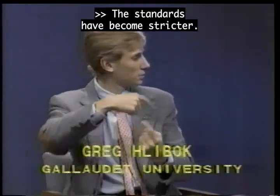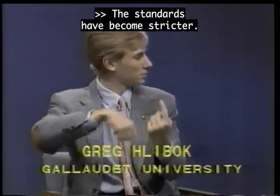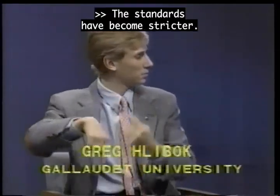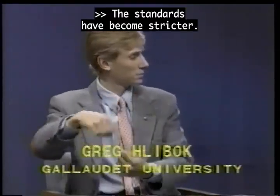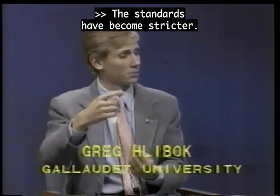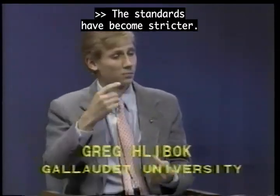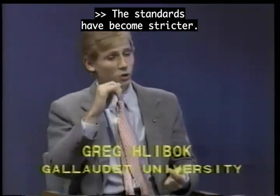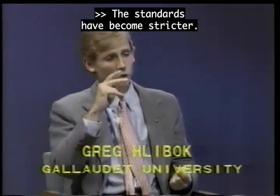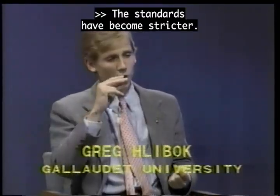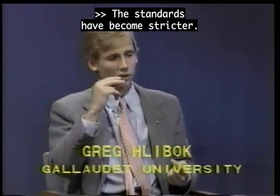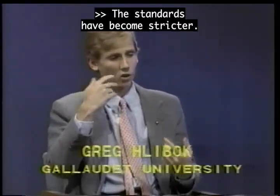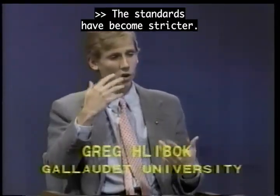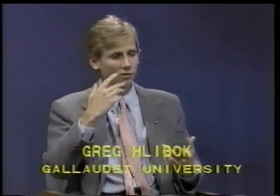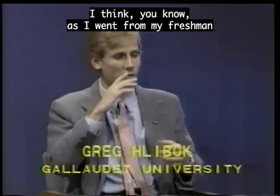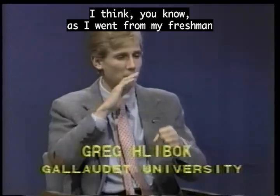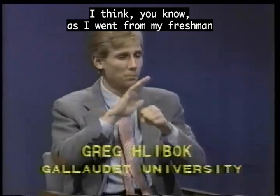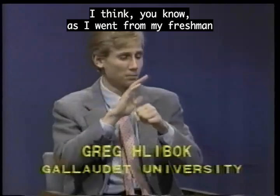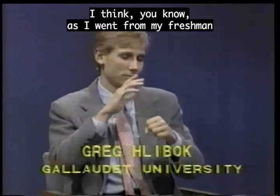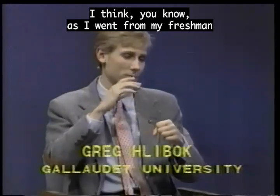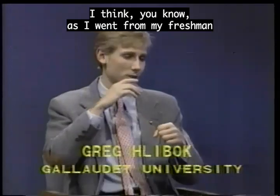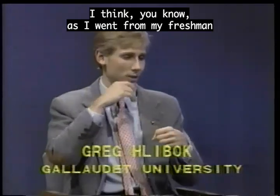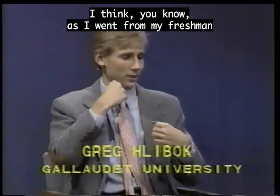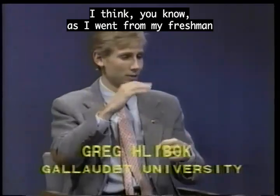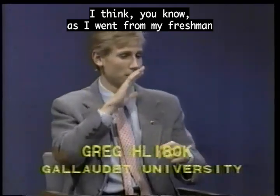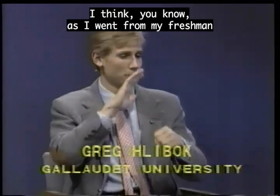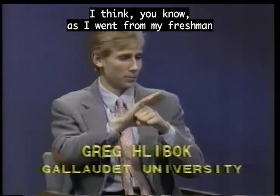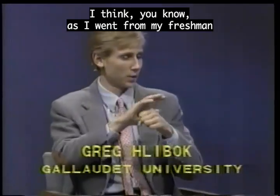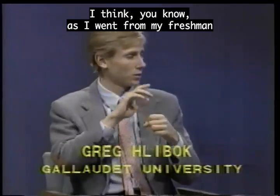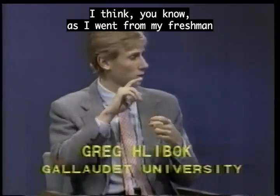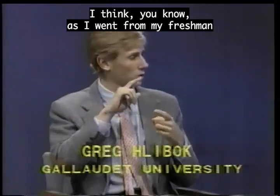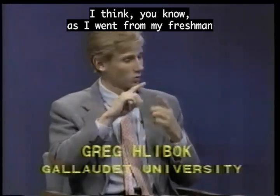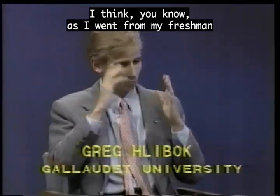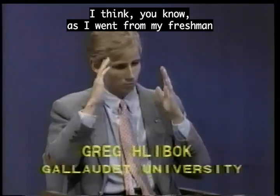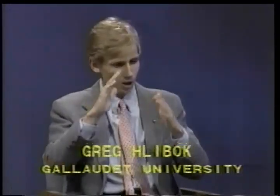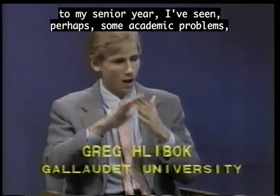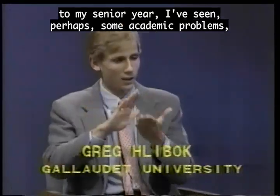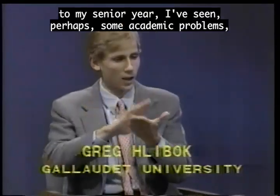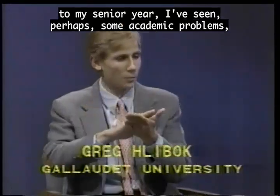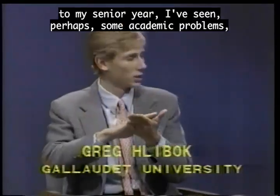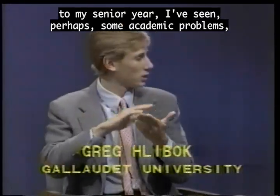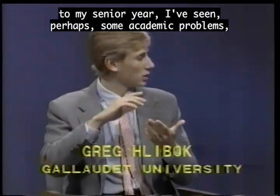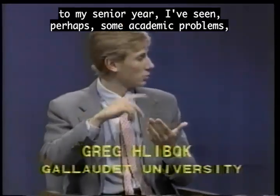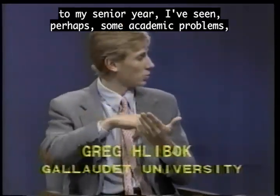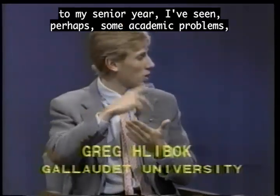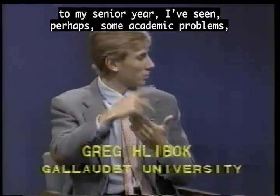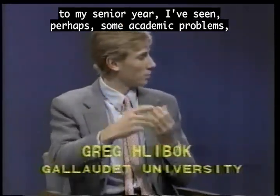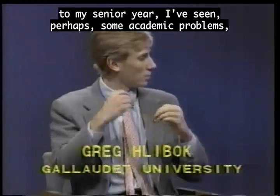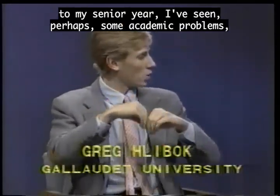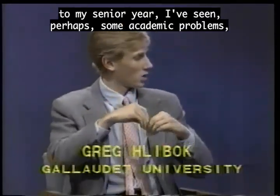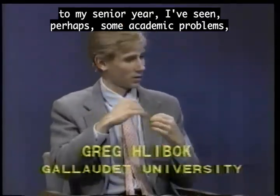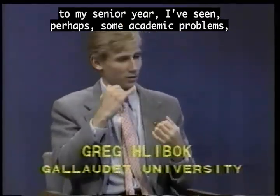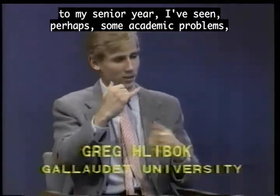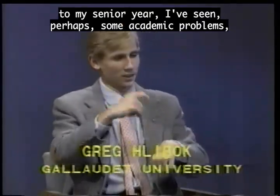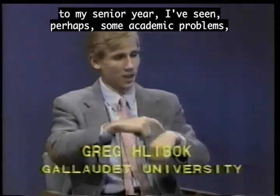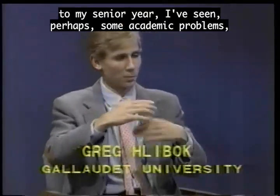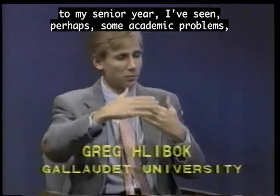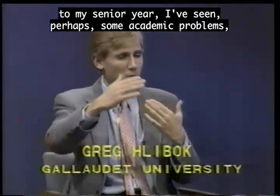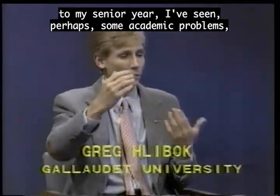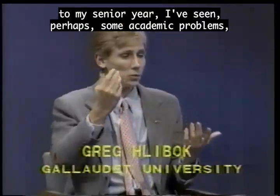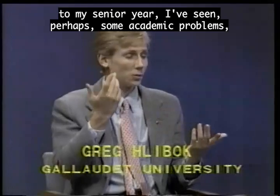stricter. I think, you know, as I went from my freshman to my senior year, I've seen perhaps some academic problems, and they've